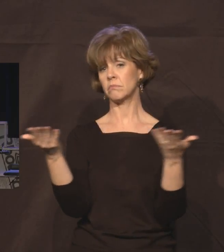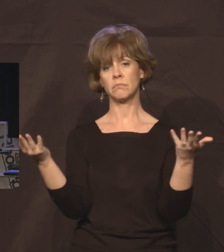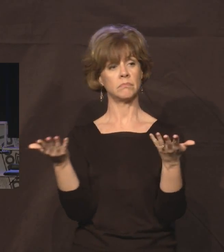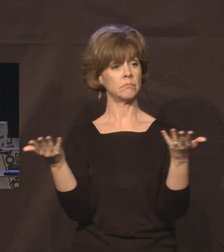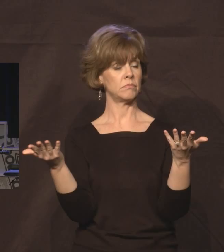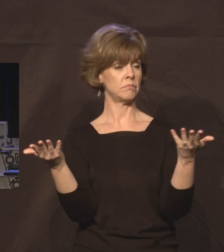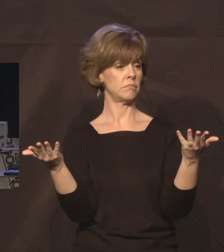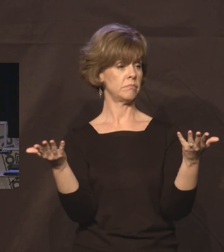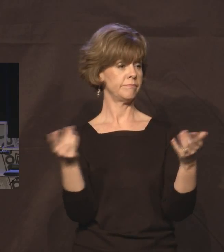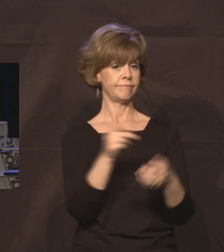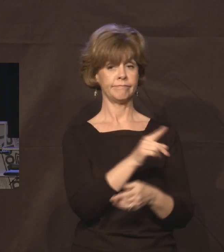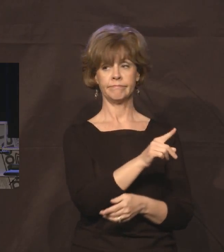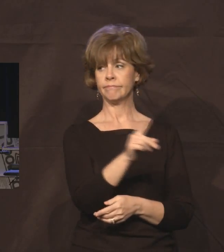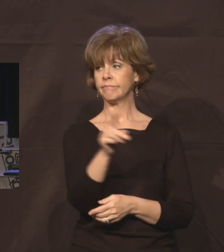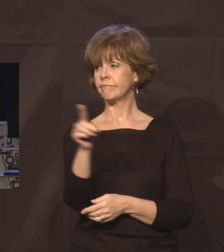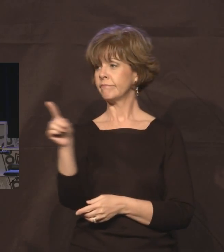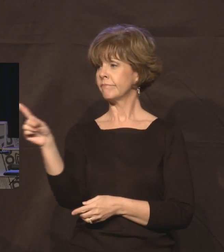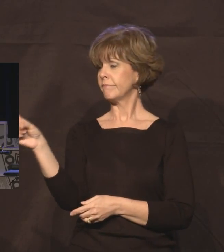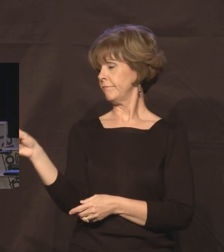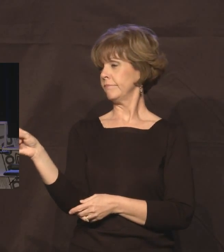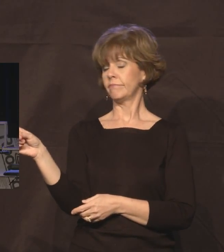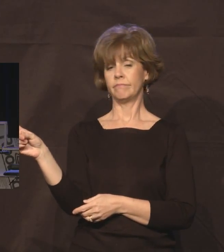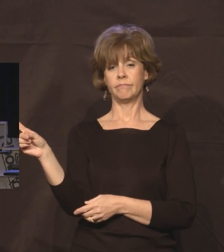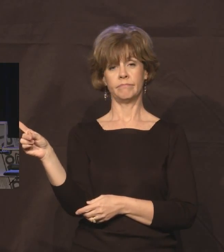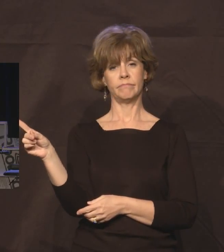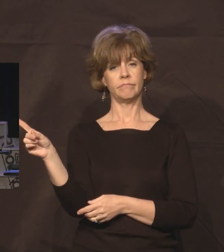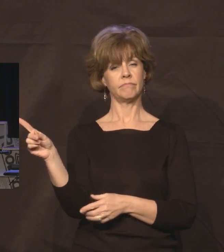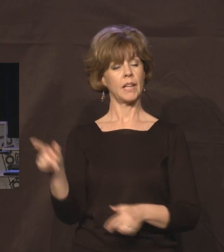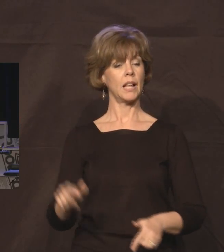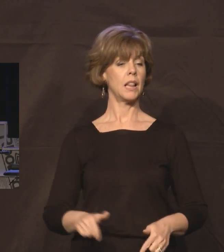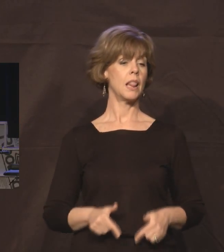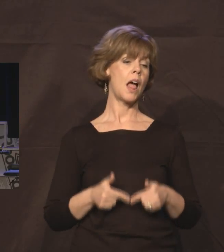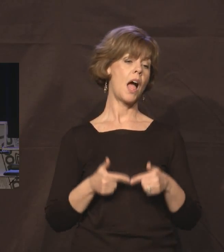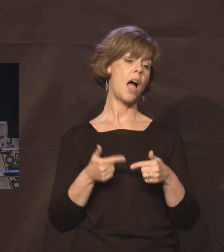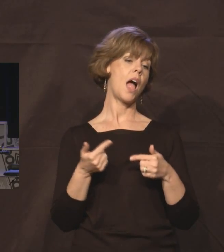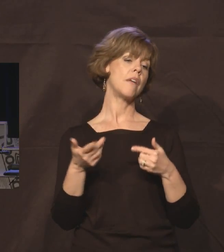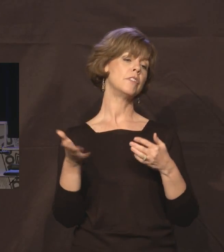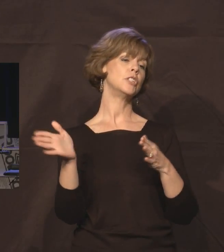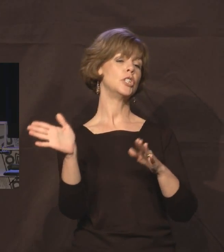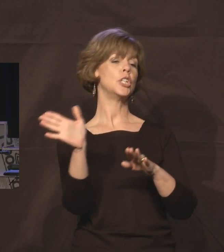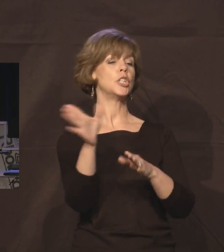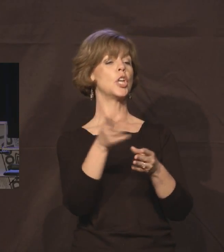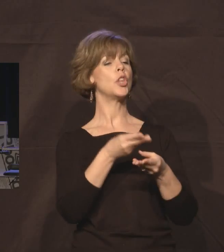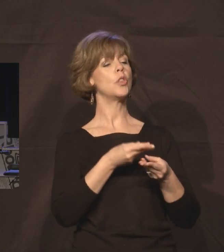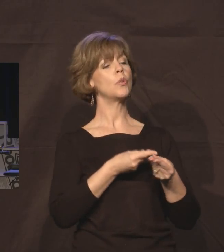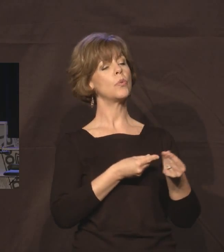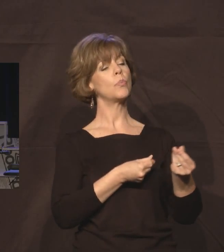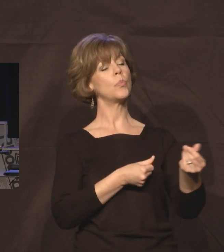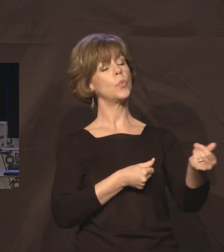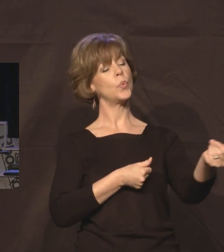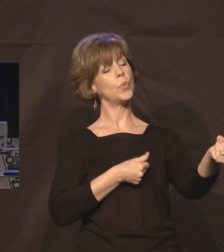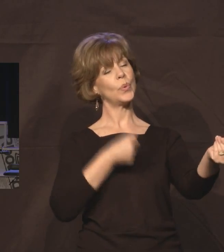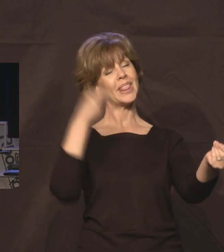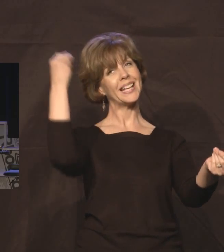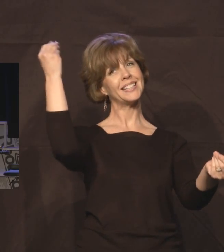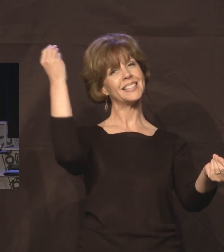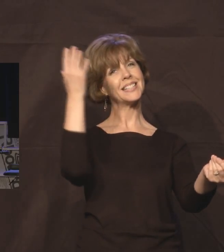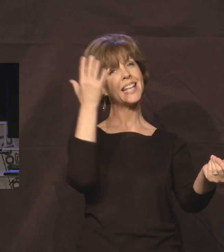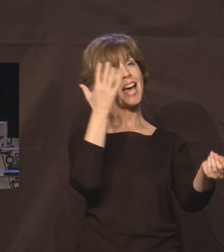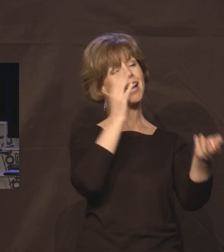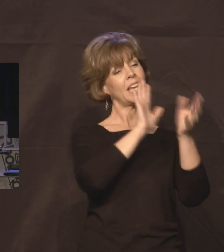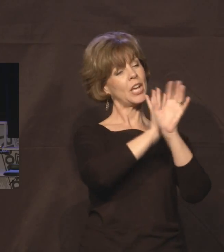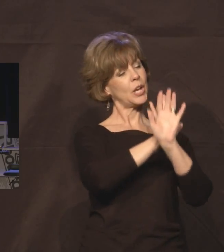It could be any one of you who life is smooth and sunny and a perfectly calm day. And